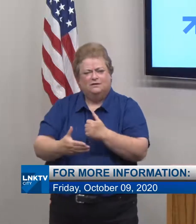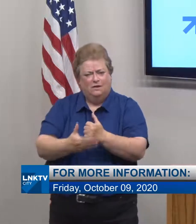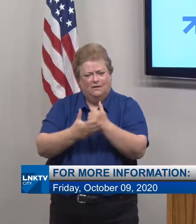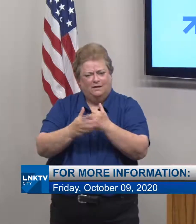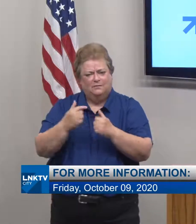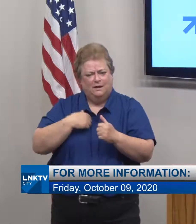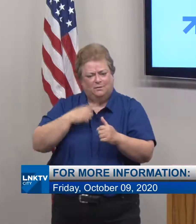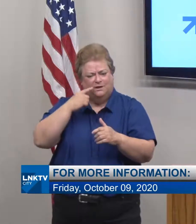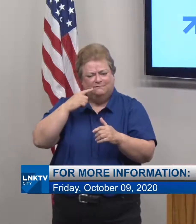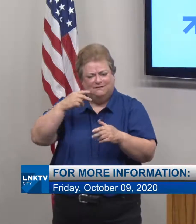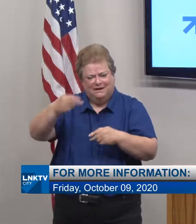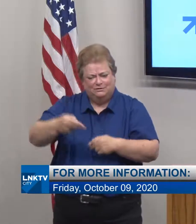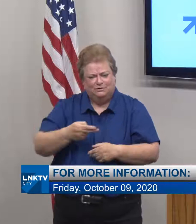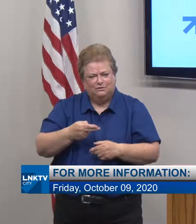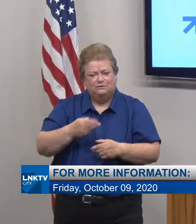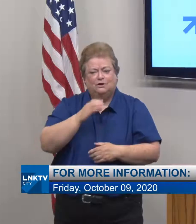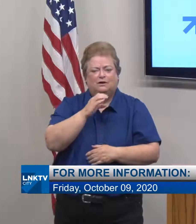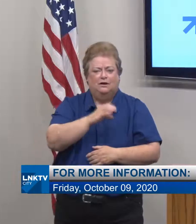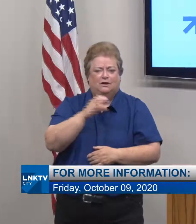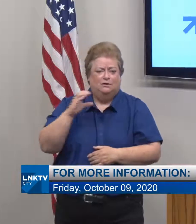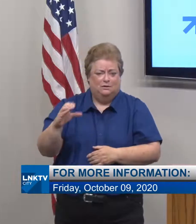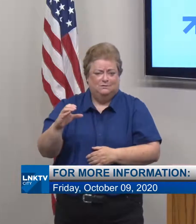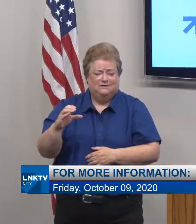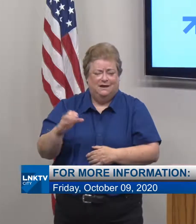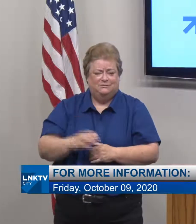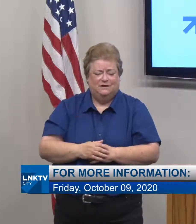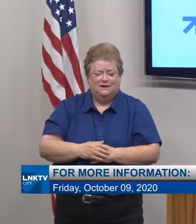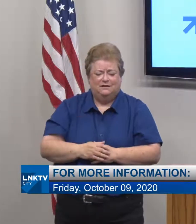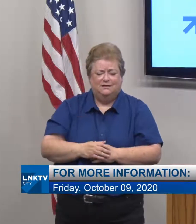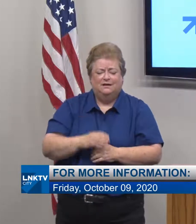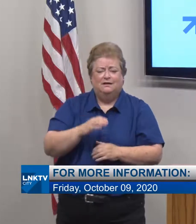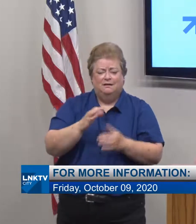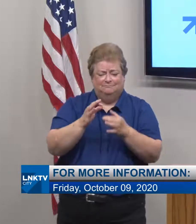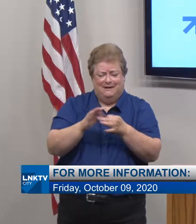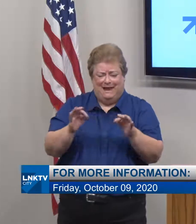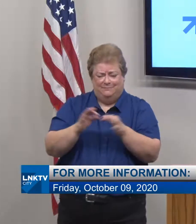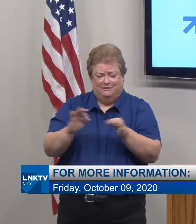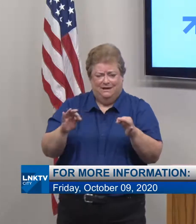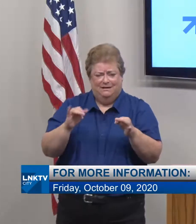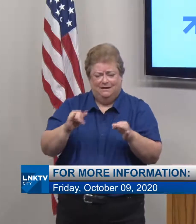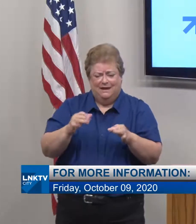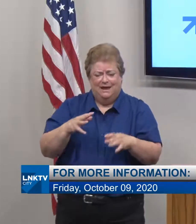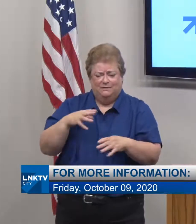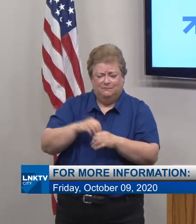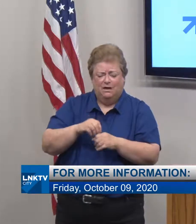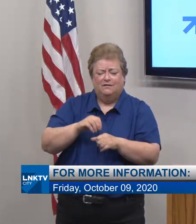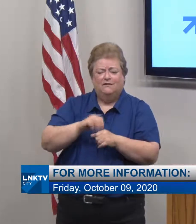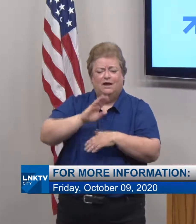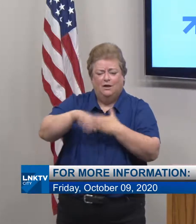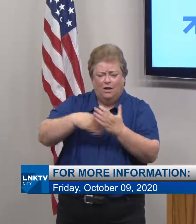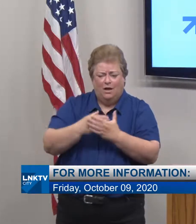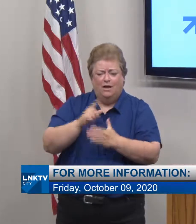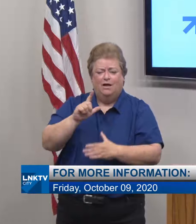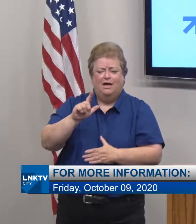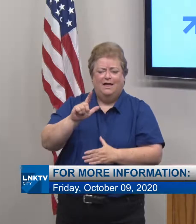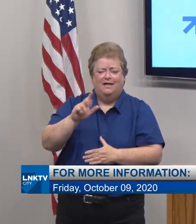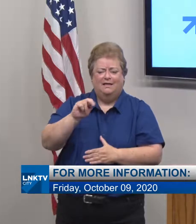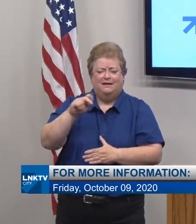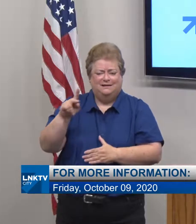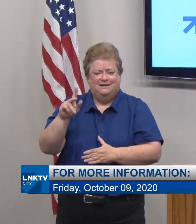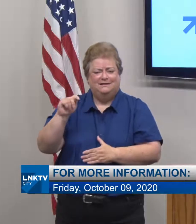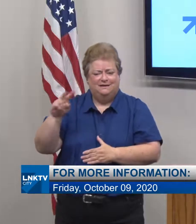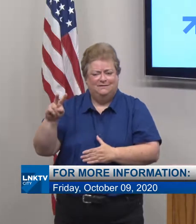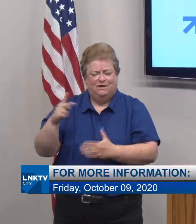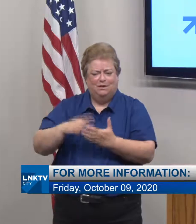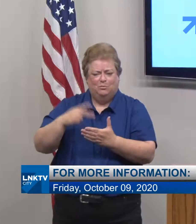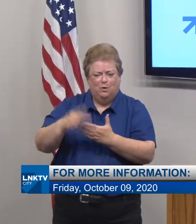also introduced closed captioning. In fact, closed captioning is now available on all Link TV programming, and Jamie Wentz has